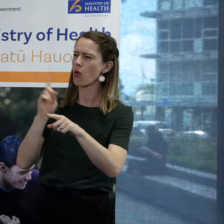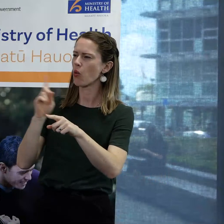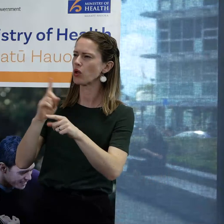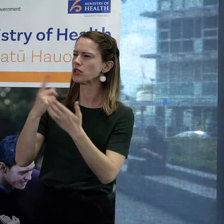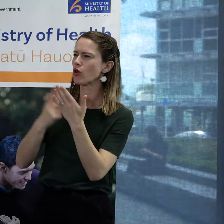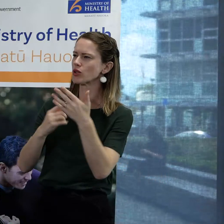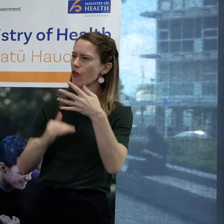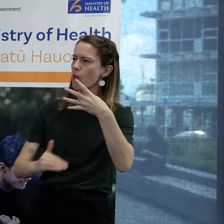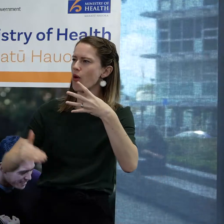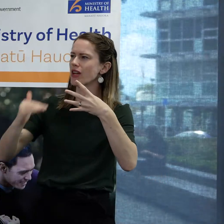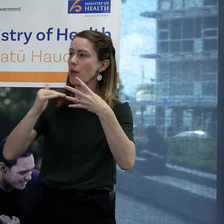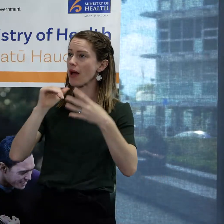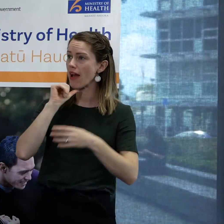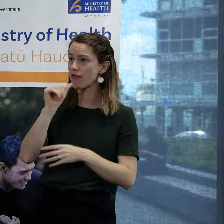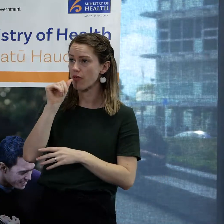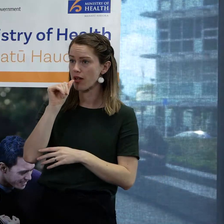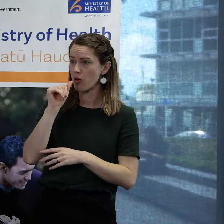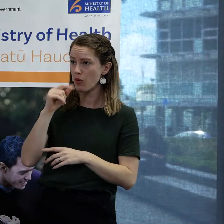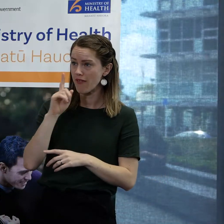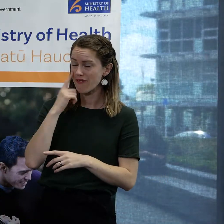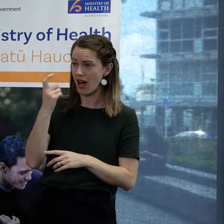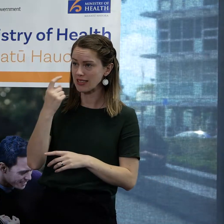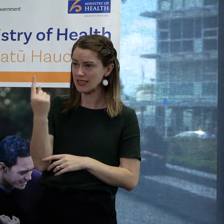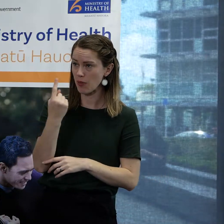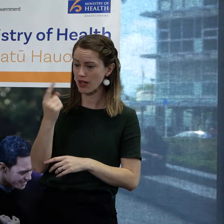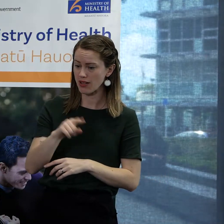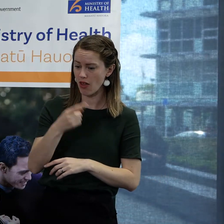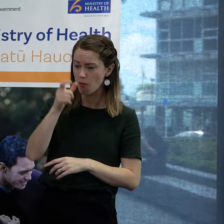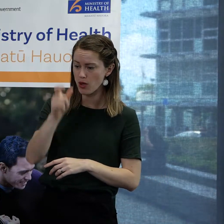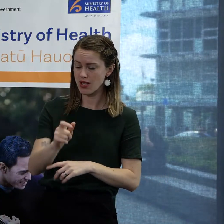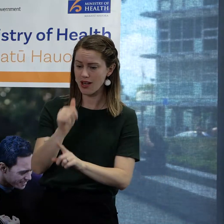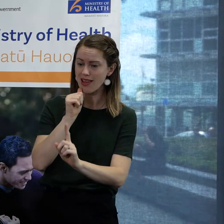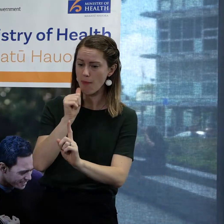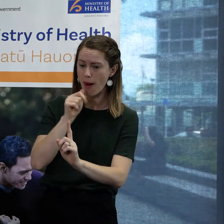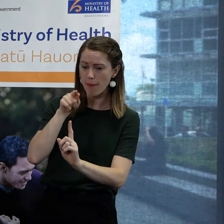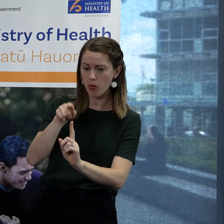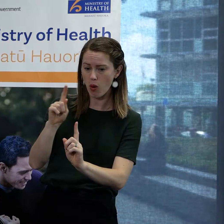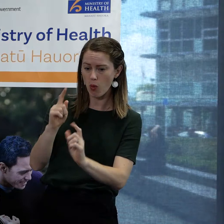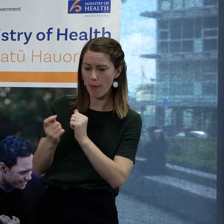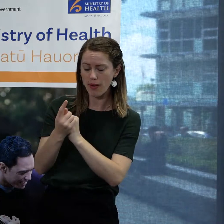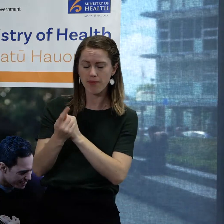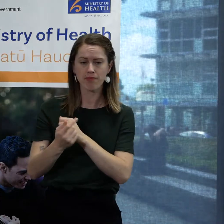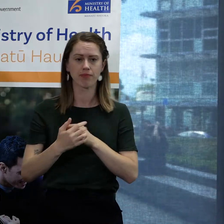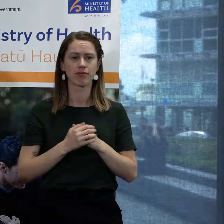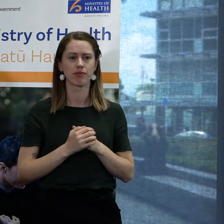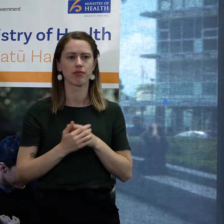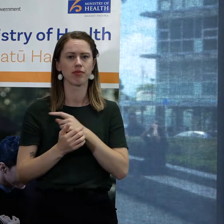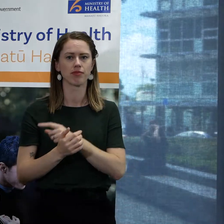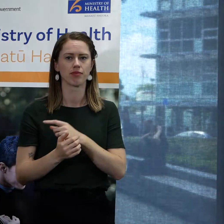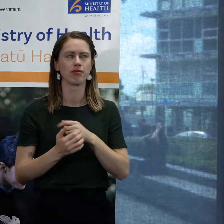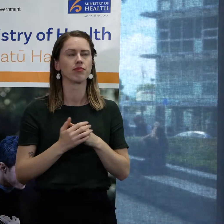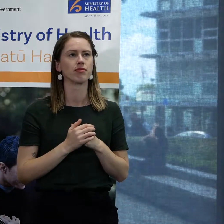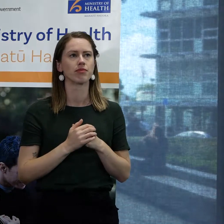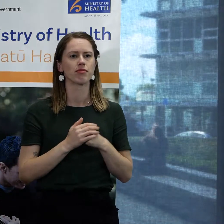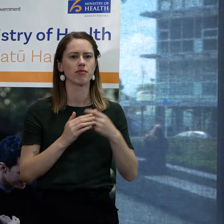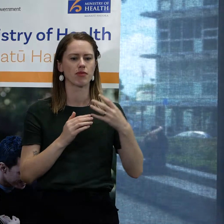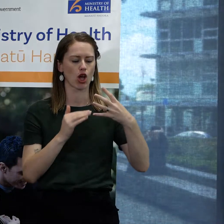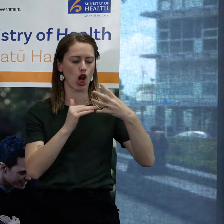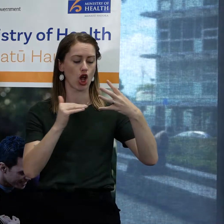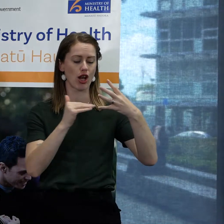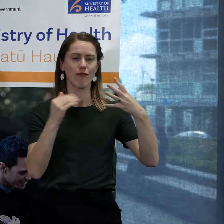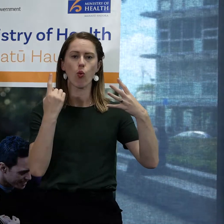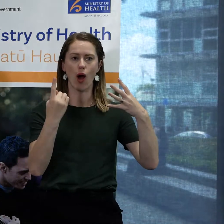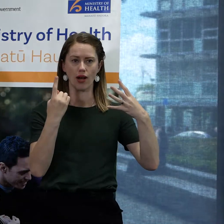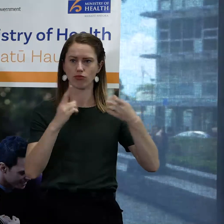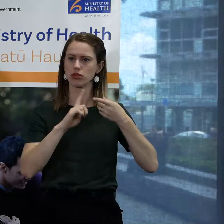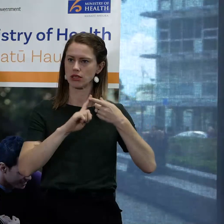Is it if there is a positive case found connected to this pub up in Auckland? Well, if you look at alert level 1, that we're